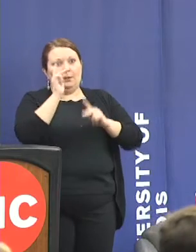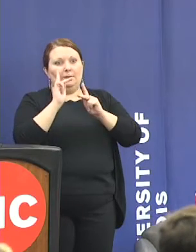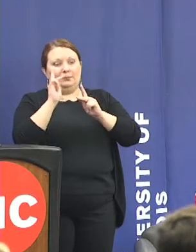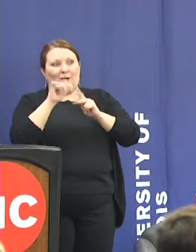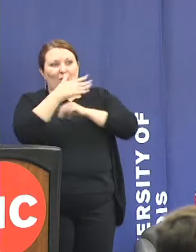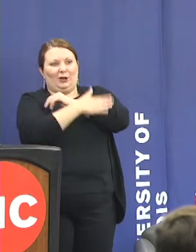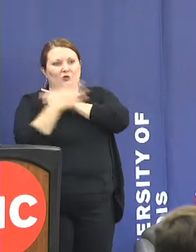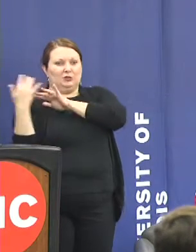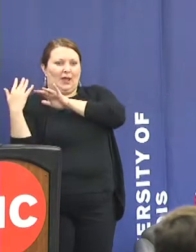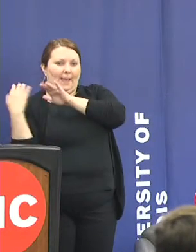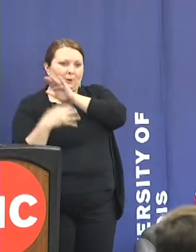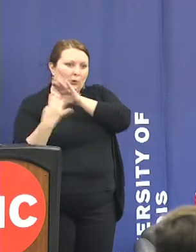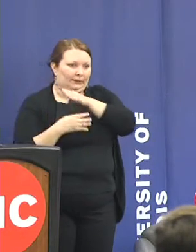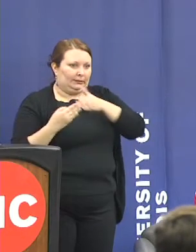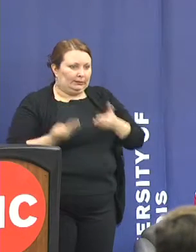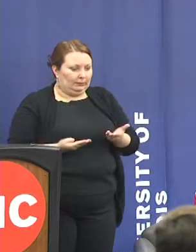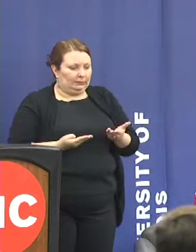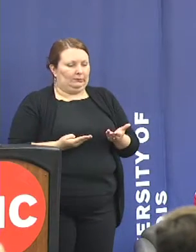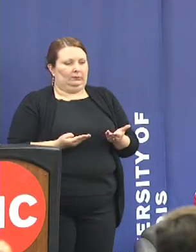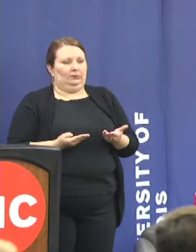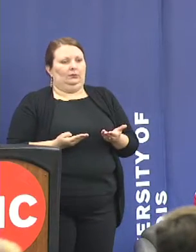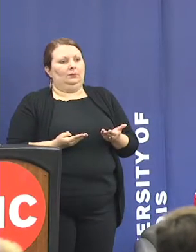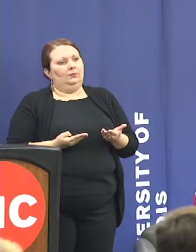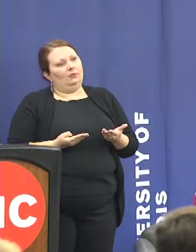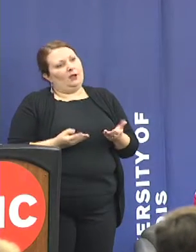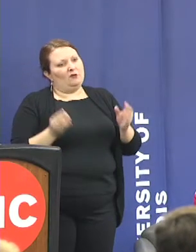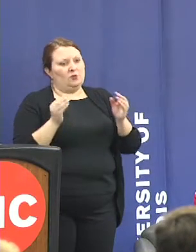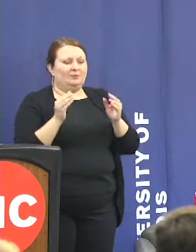immigrating have